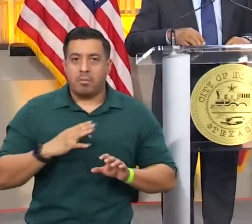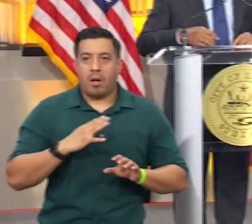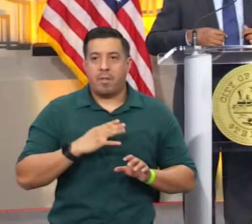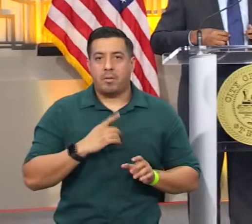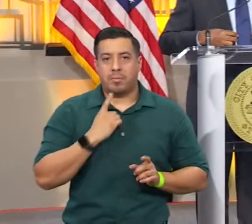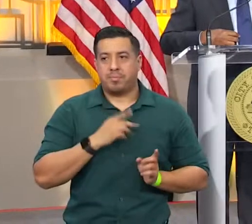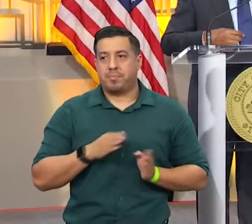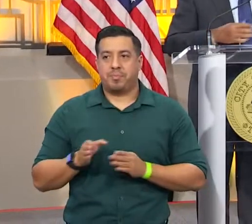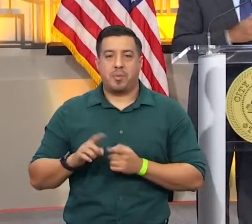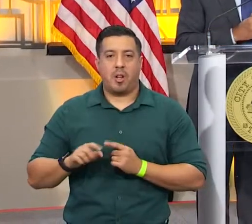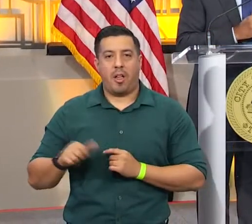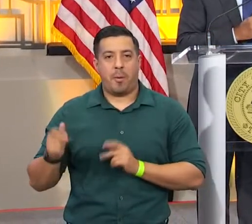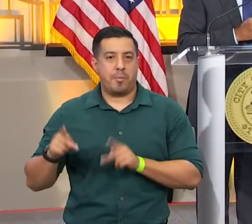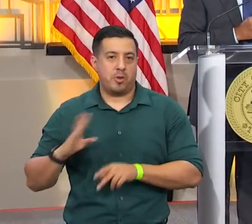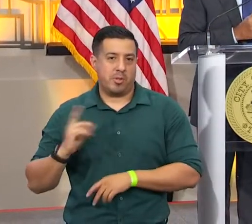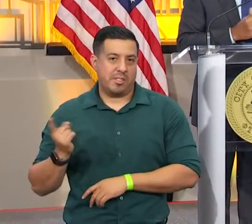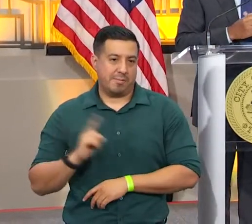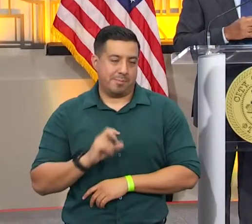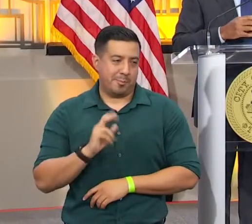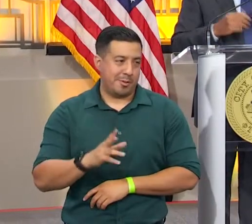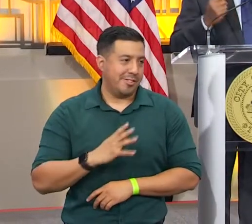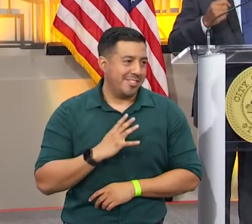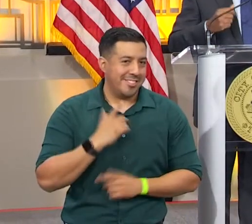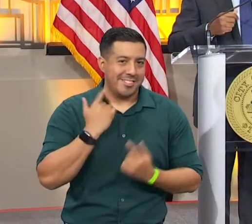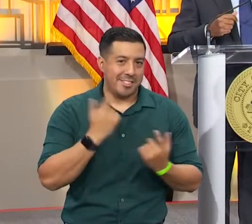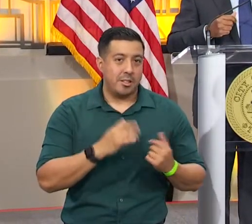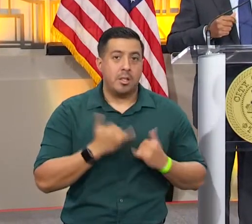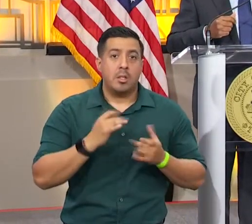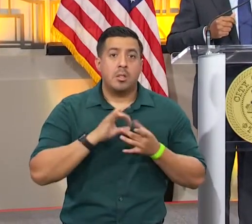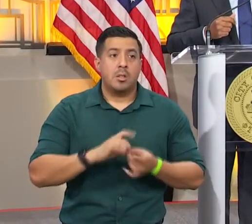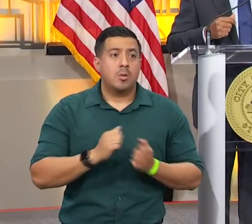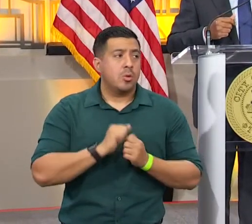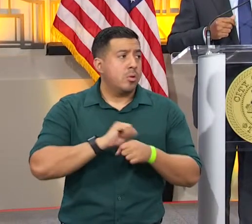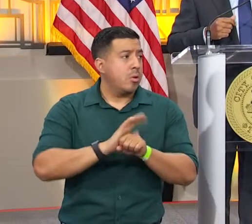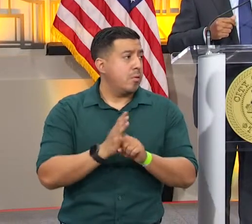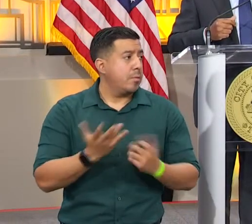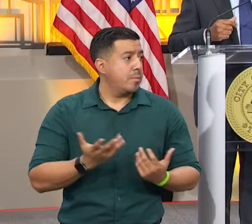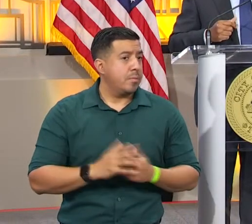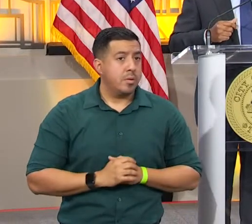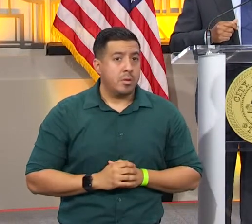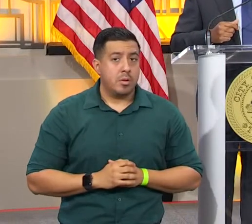Arturo, okay? All right, is there a question on COVID related?